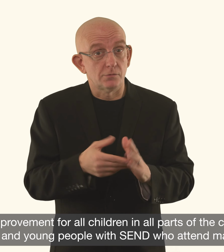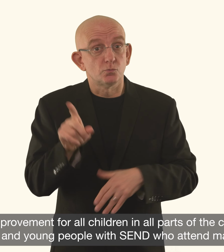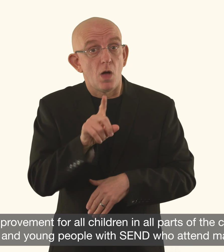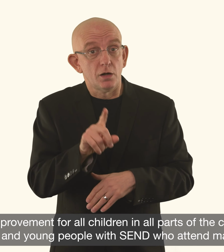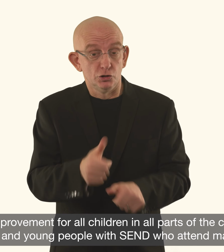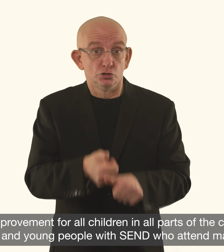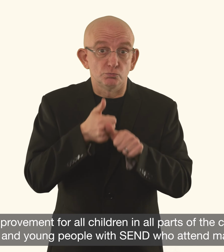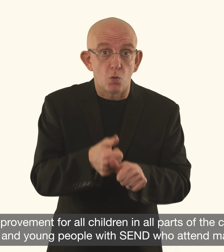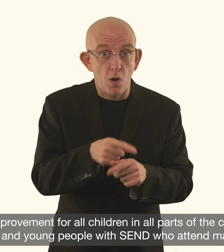mainstream settings.